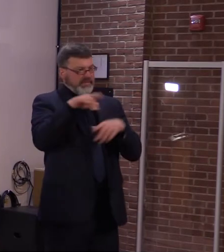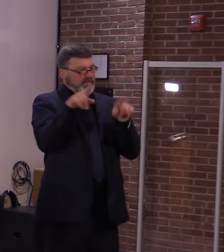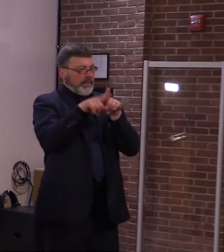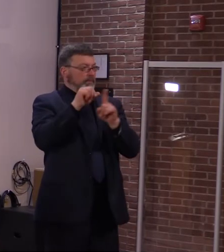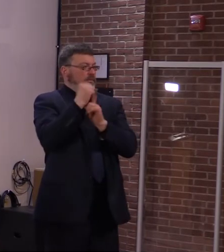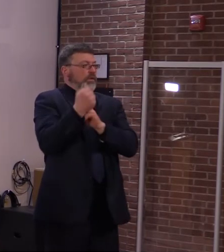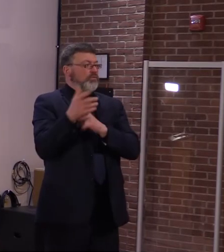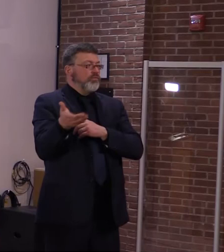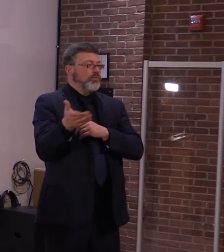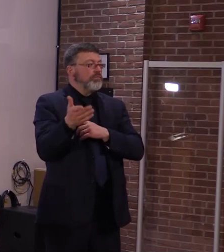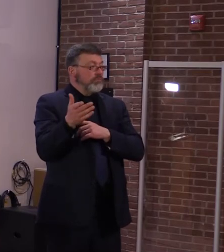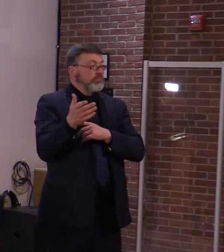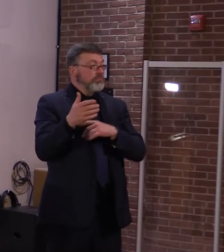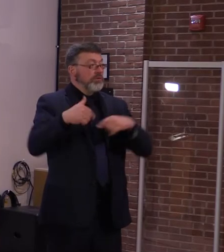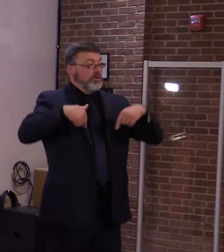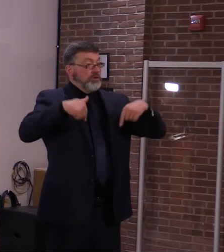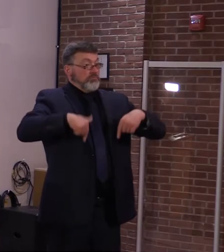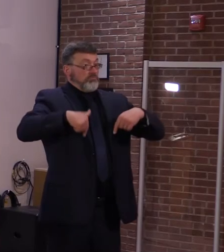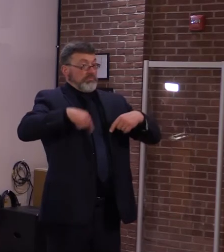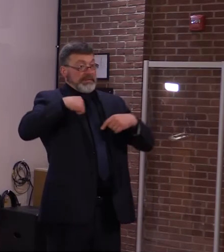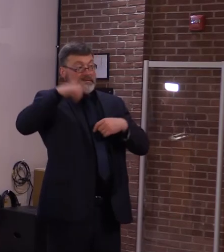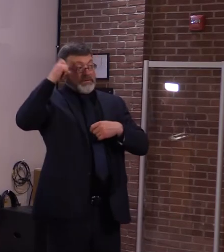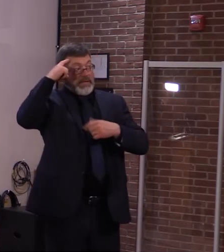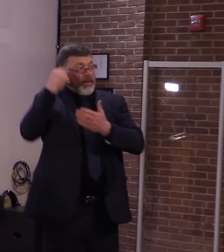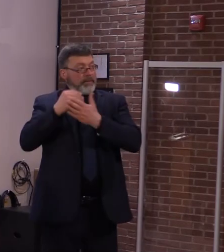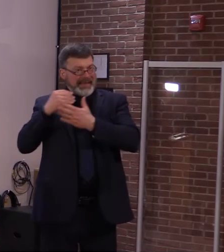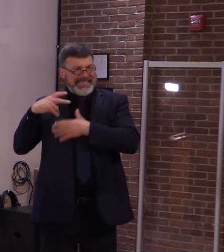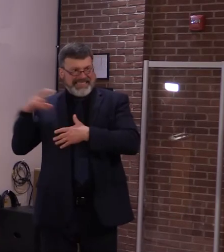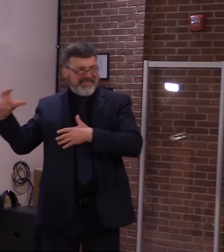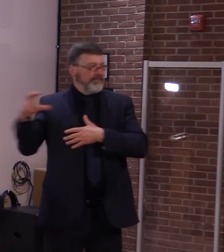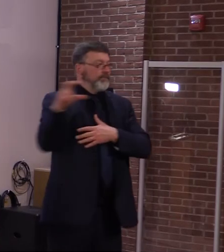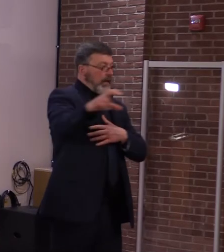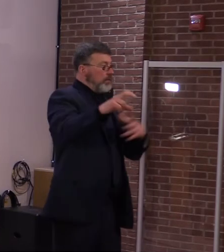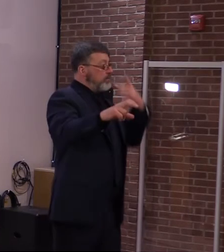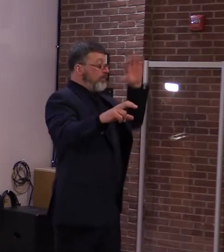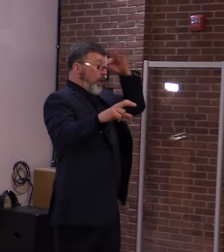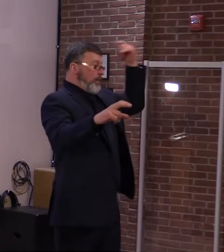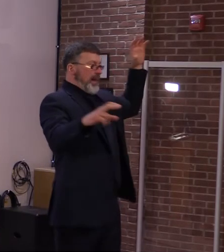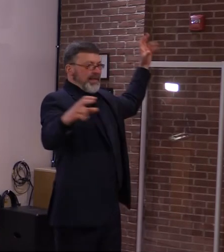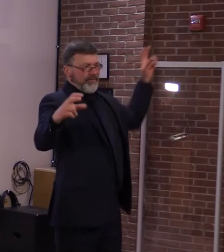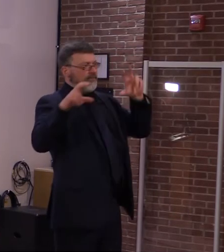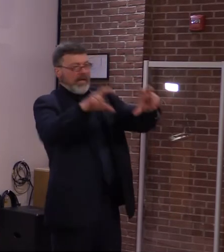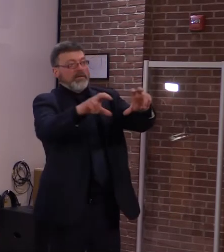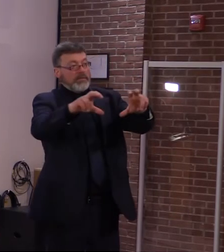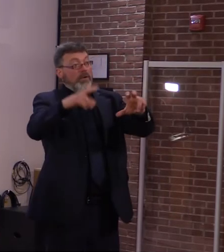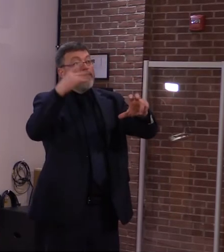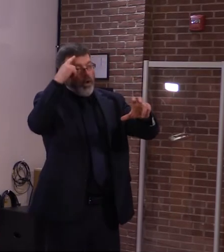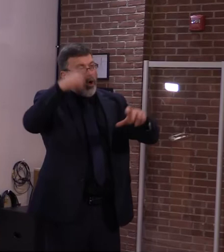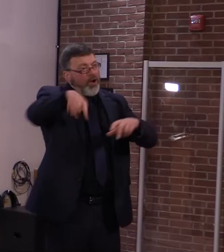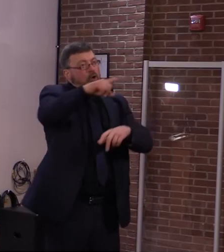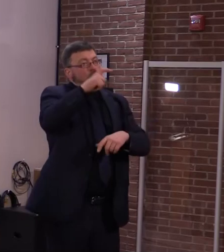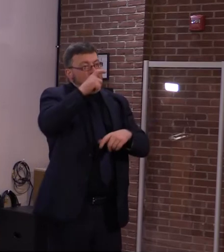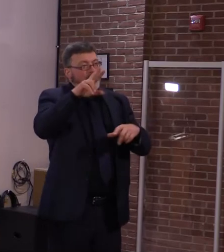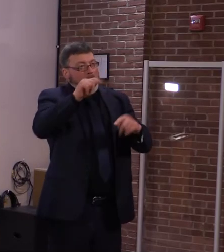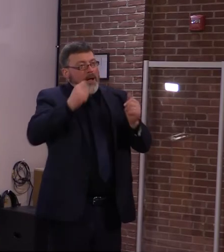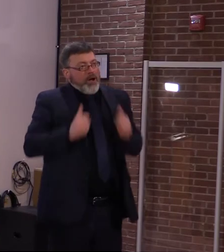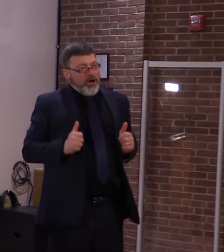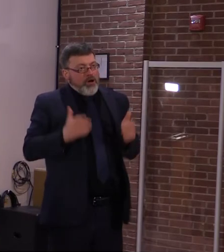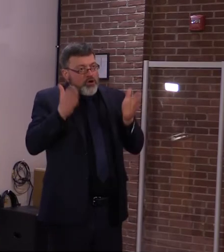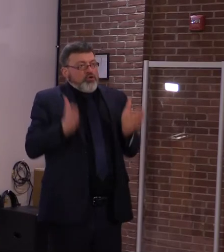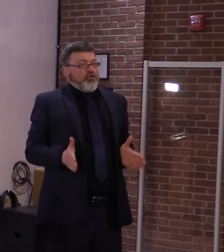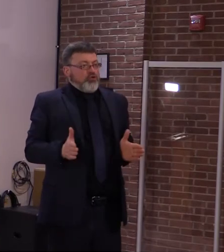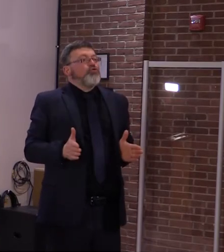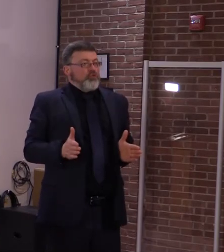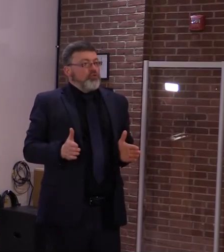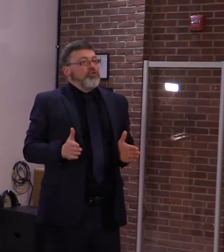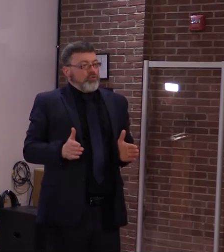impact on Vermont. This is a transitional time for Vermont. And so if the legislature doesn't like